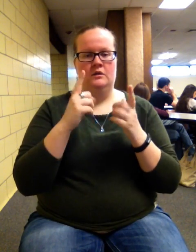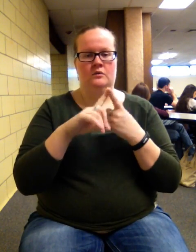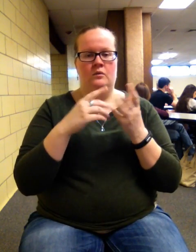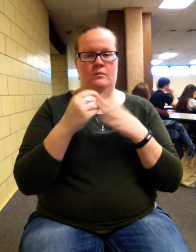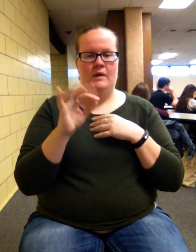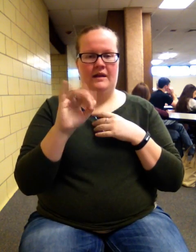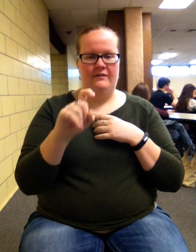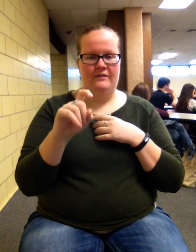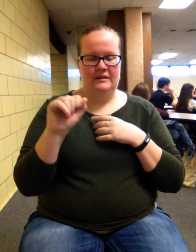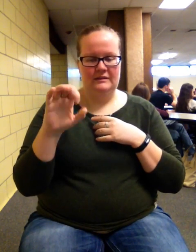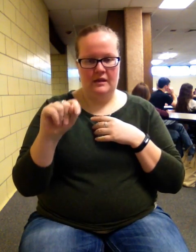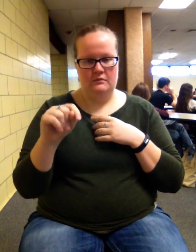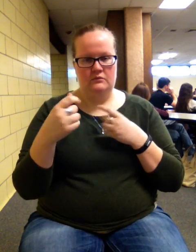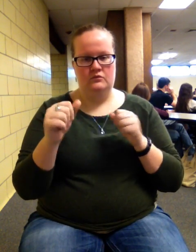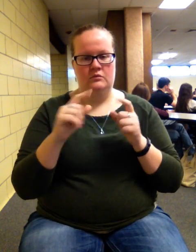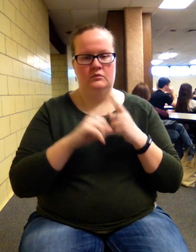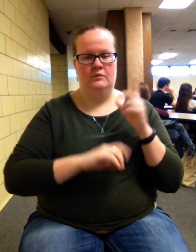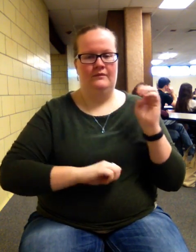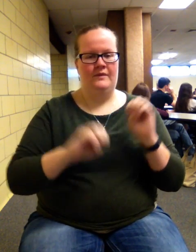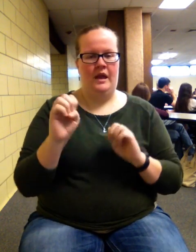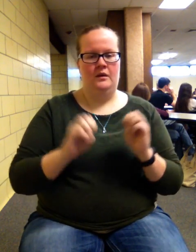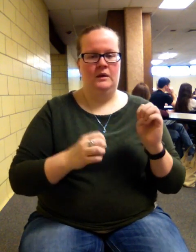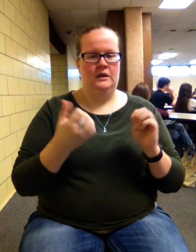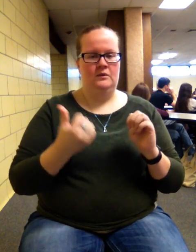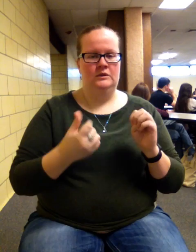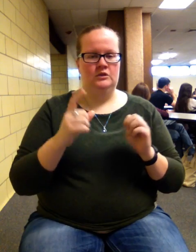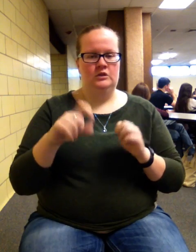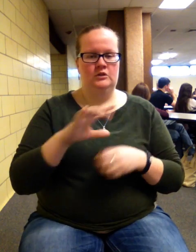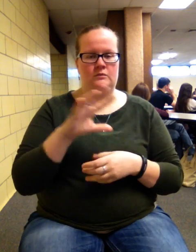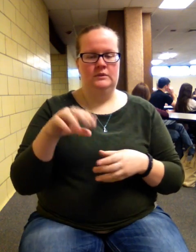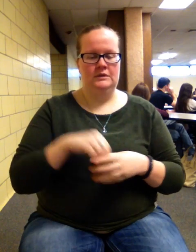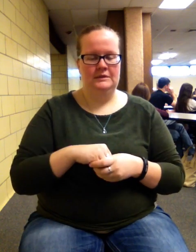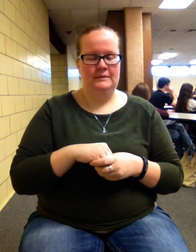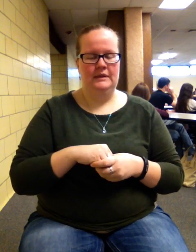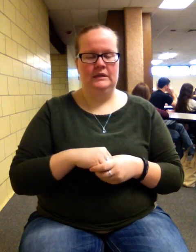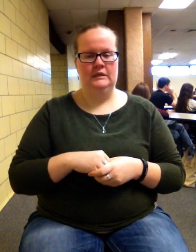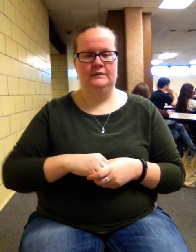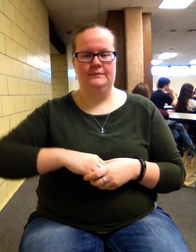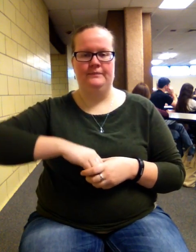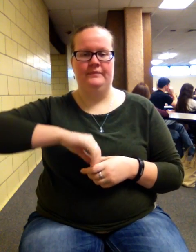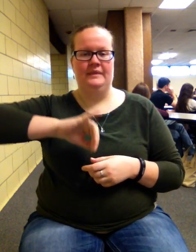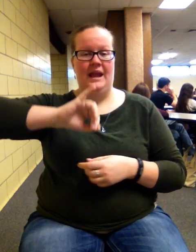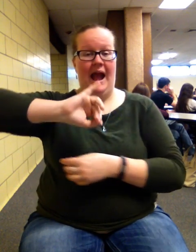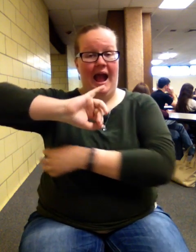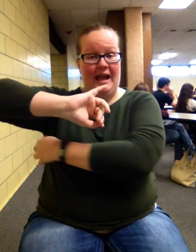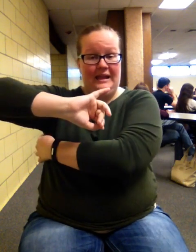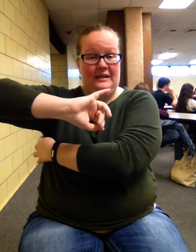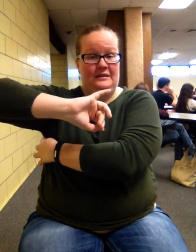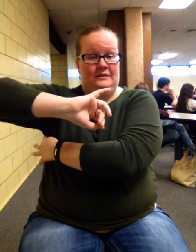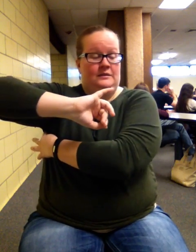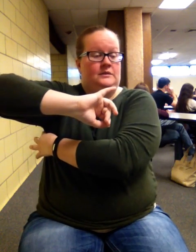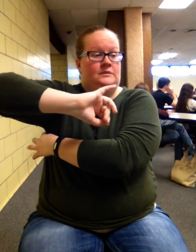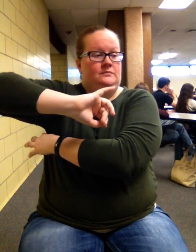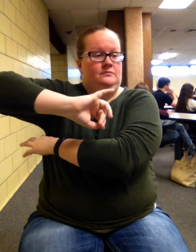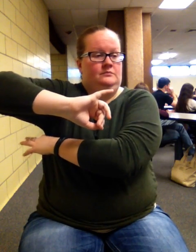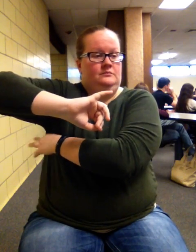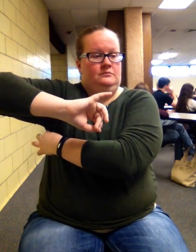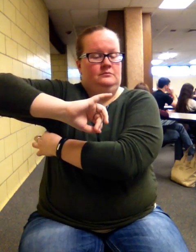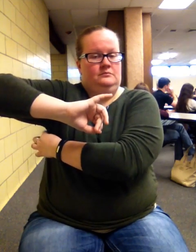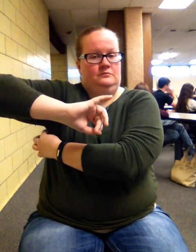to evaluate which ones they should participate in or not, the I that they would put in their calculator, okay, when you're calculating your